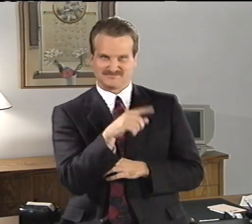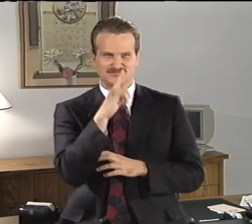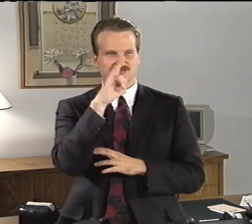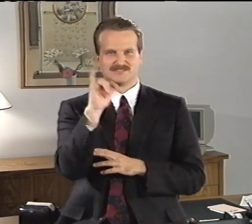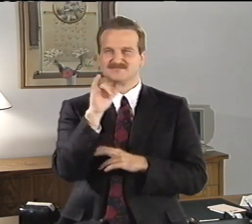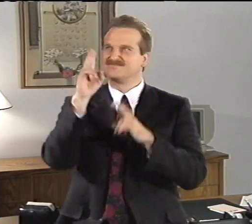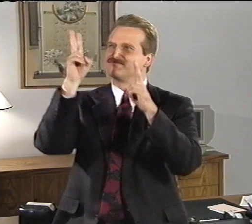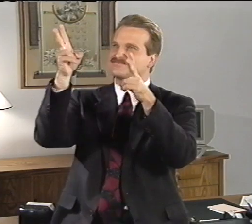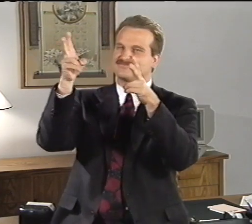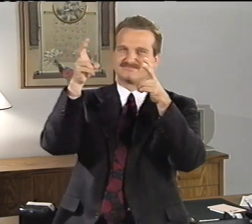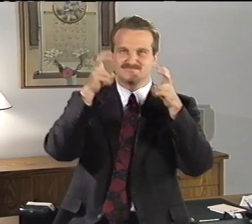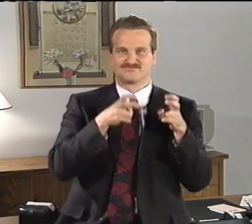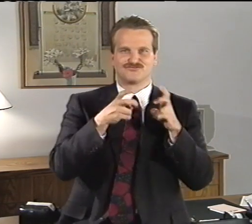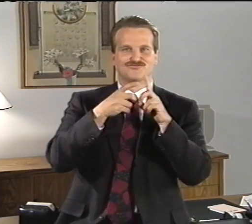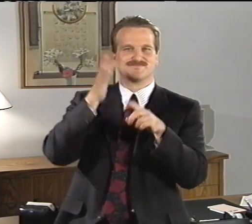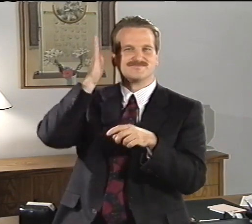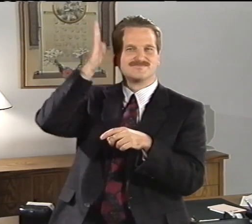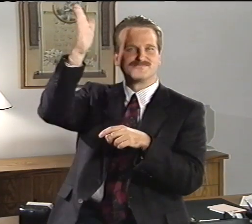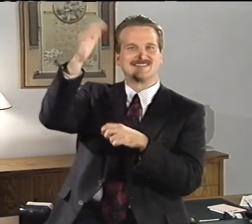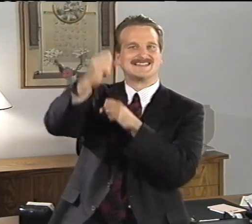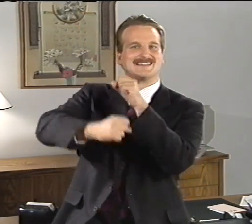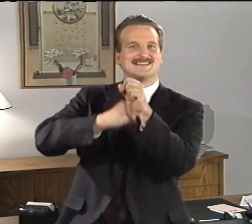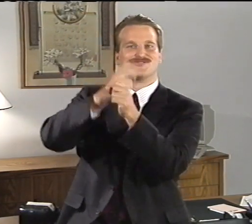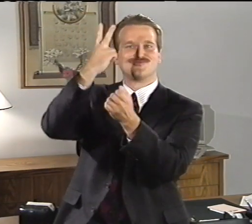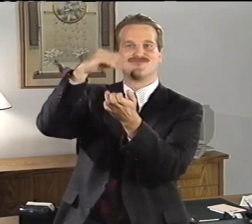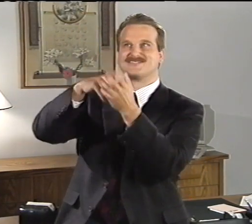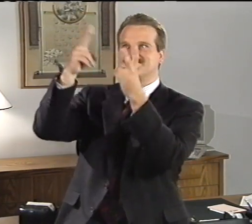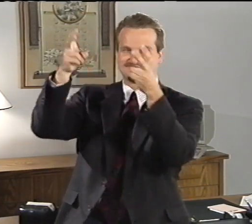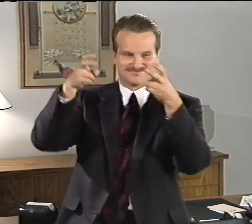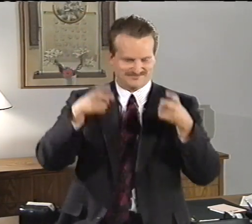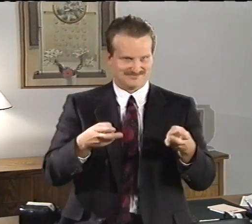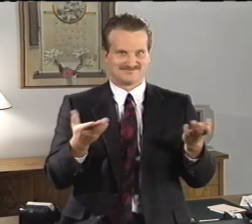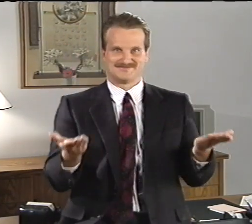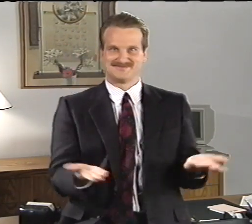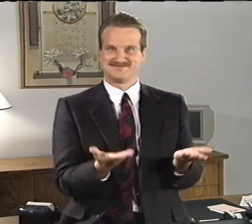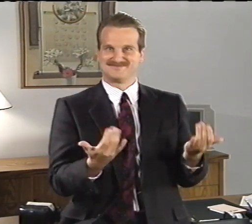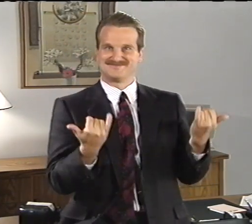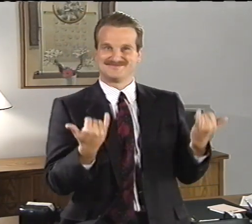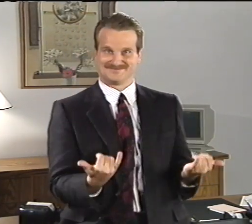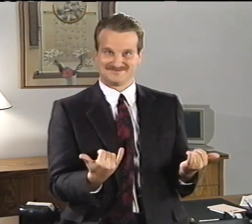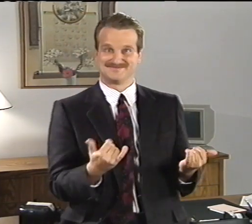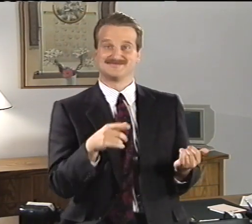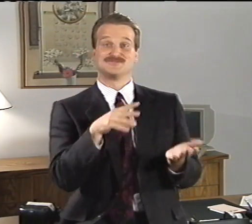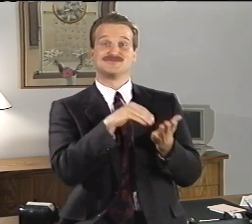This class is straight out of the 21st century, a very futuristic setting.